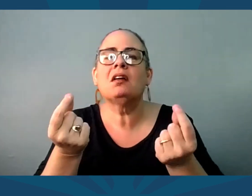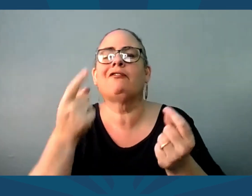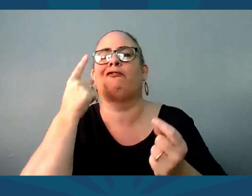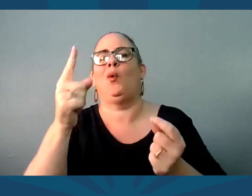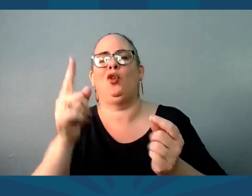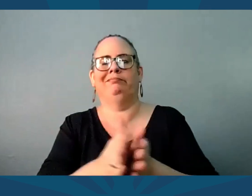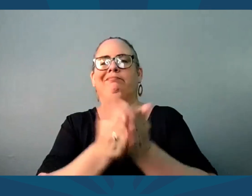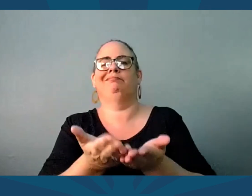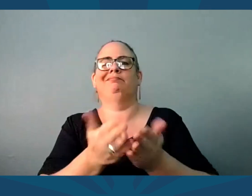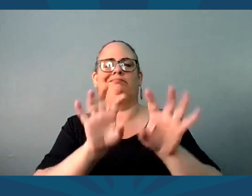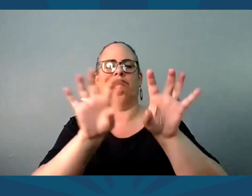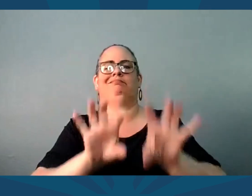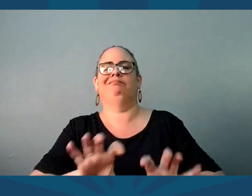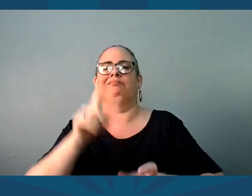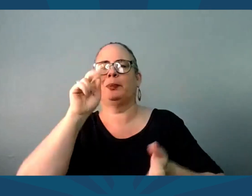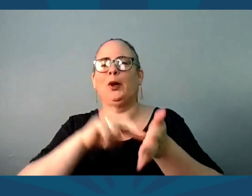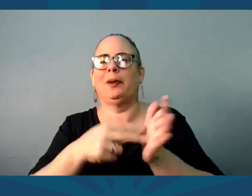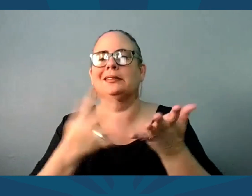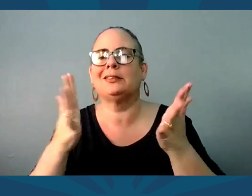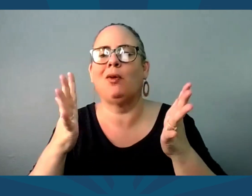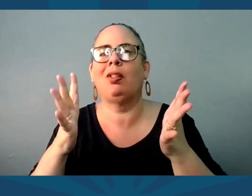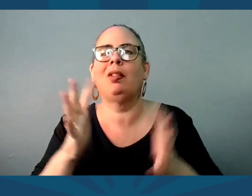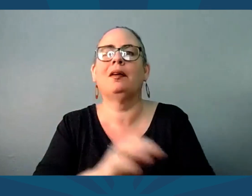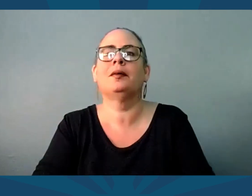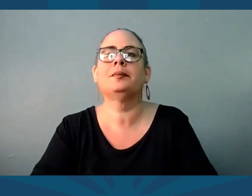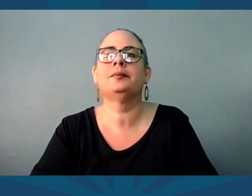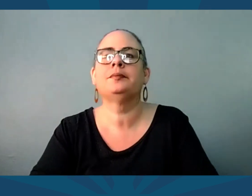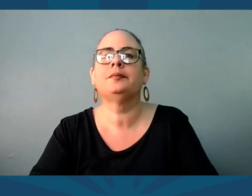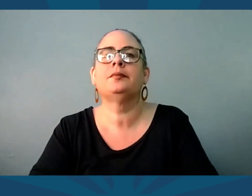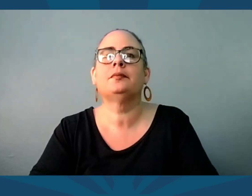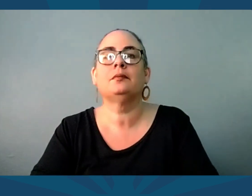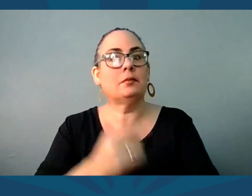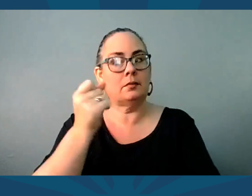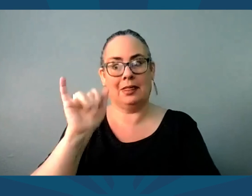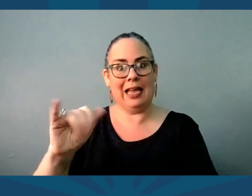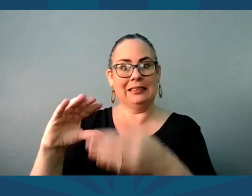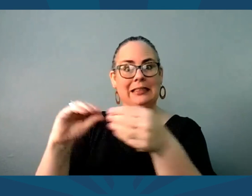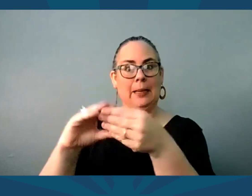Non-substantive editing may have occurred for layout purposes only.